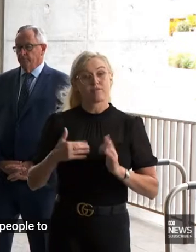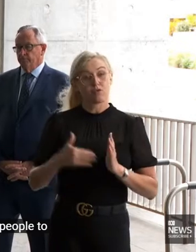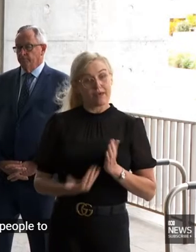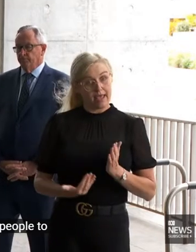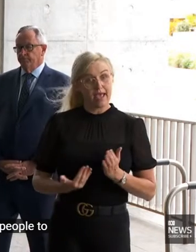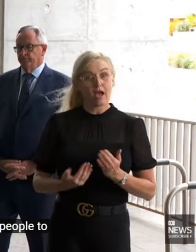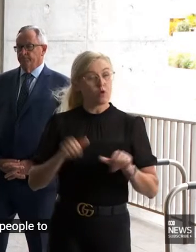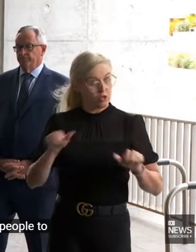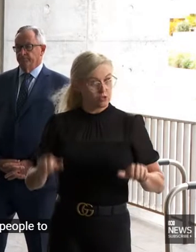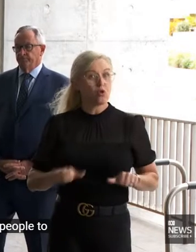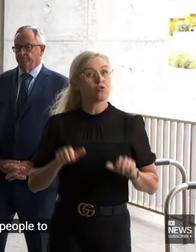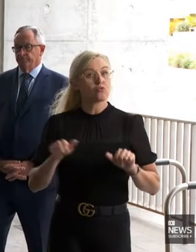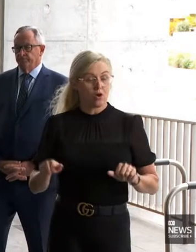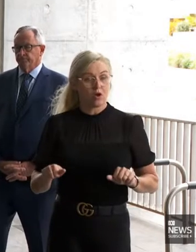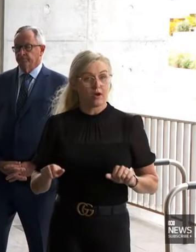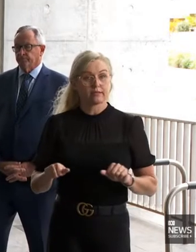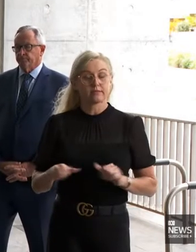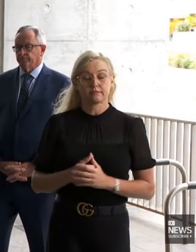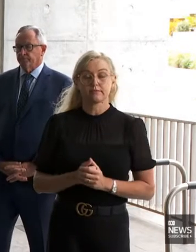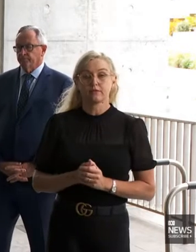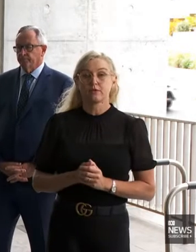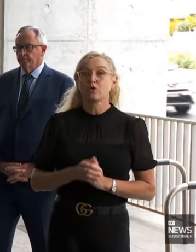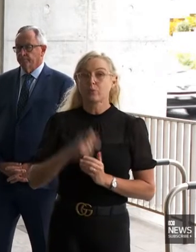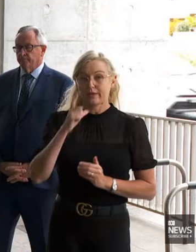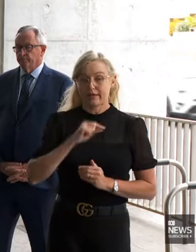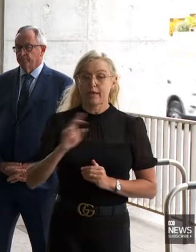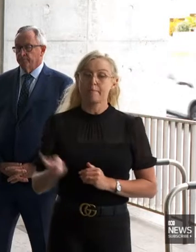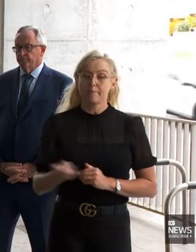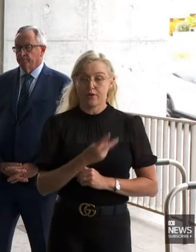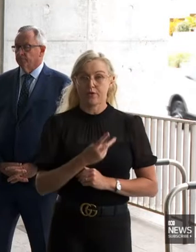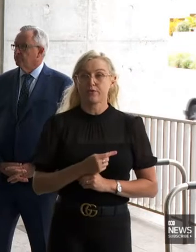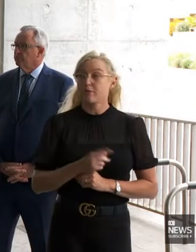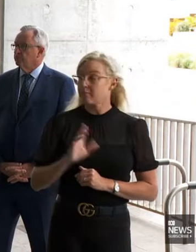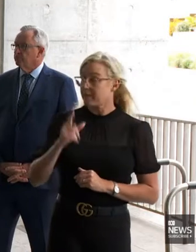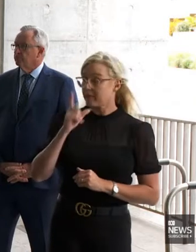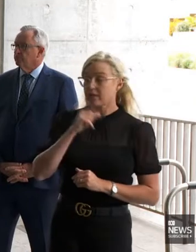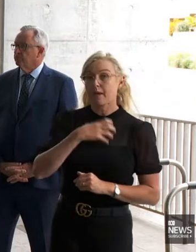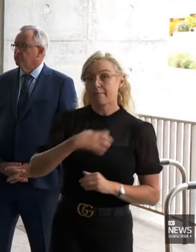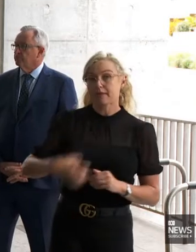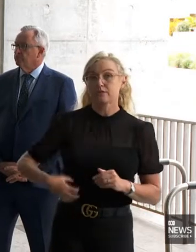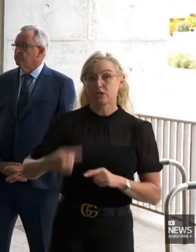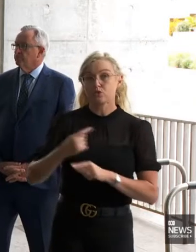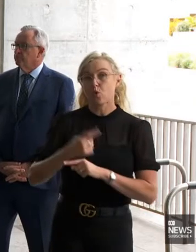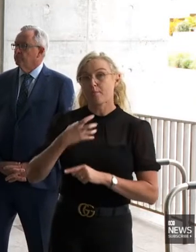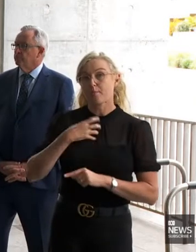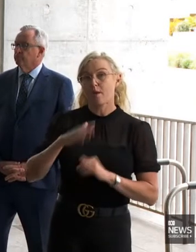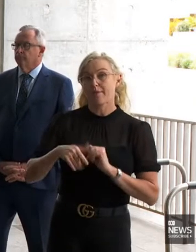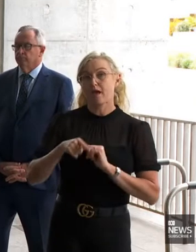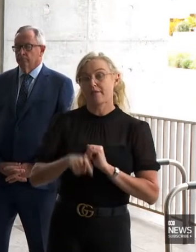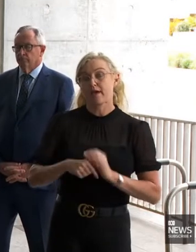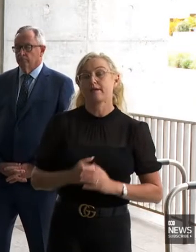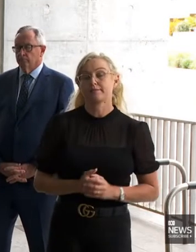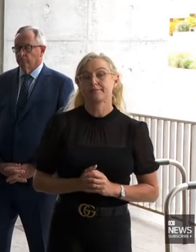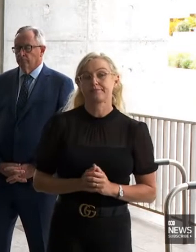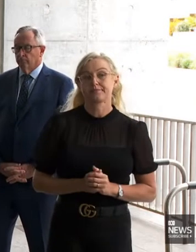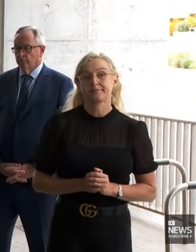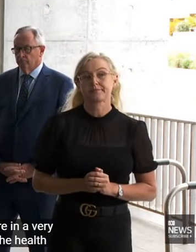very strong position, and the health team, and I might ask the Minister to make some further comments on this point to give a bit more